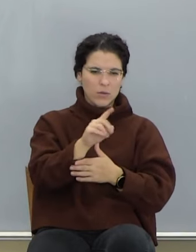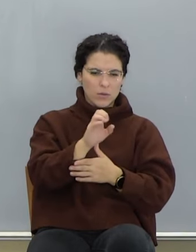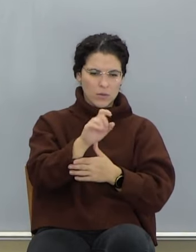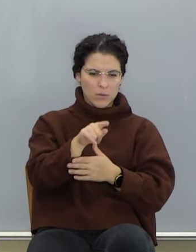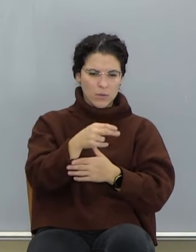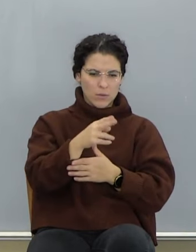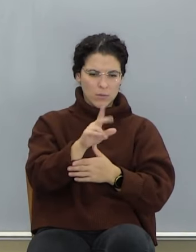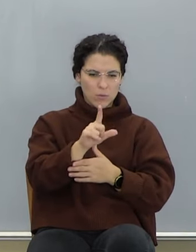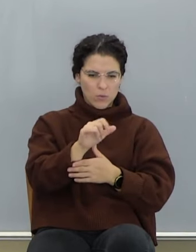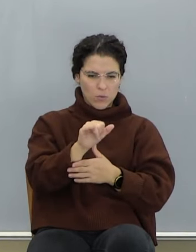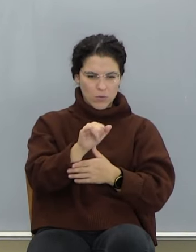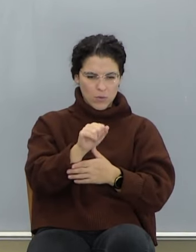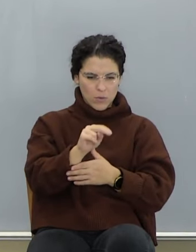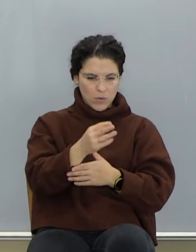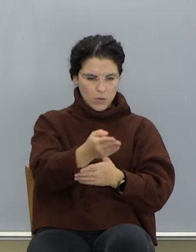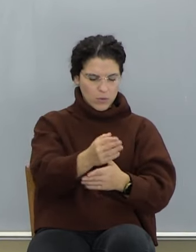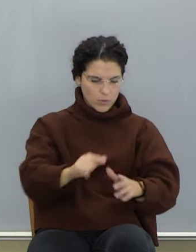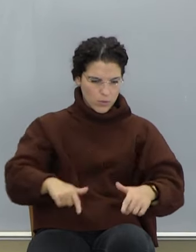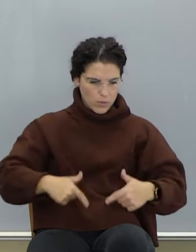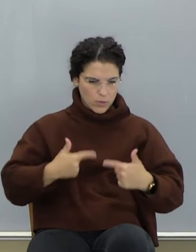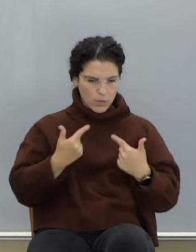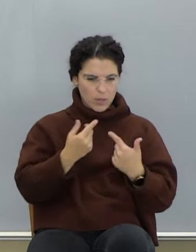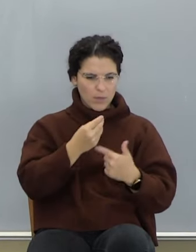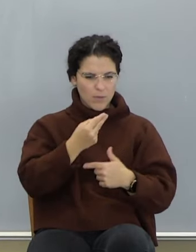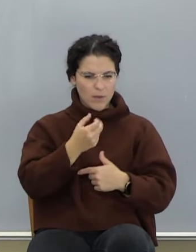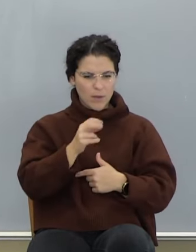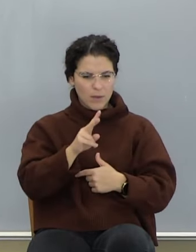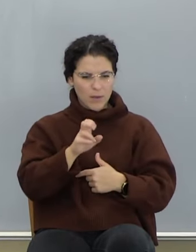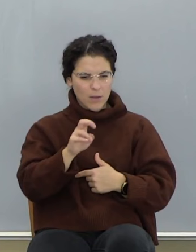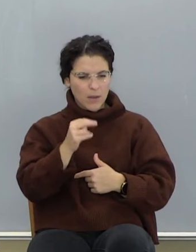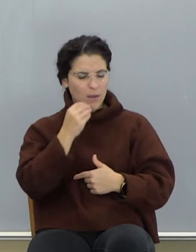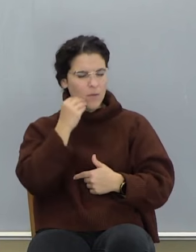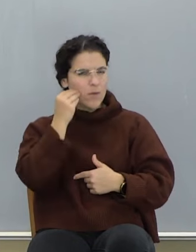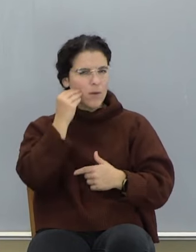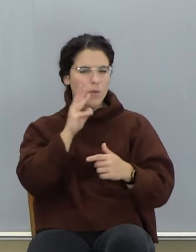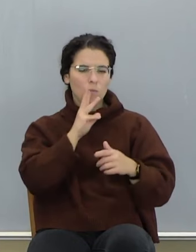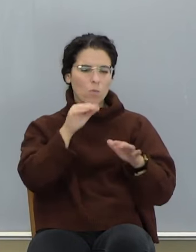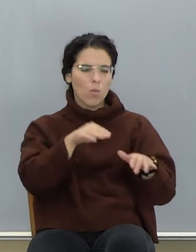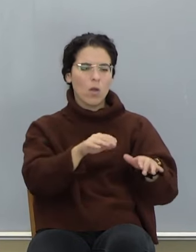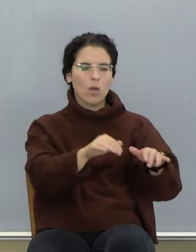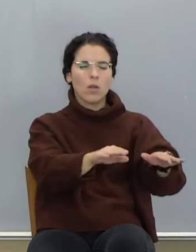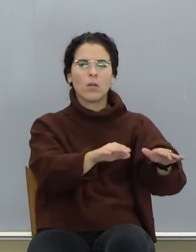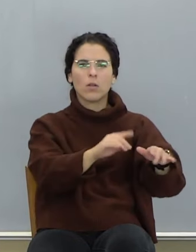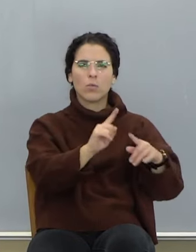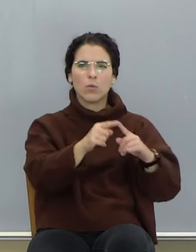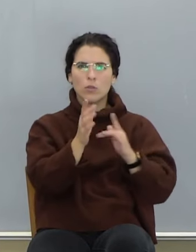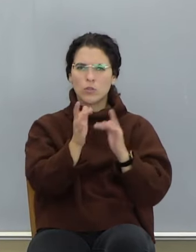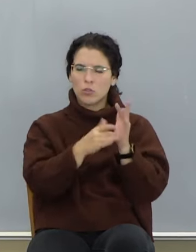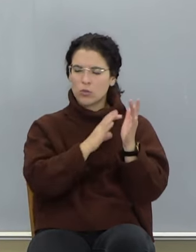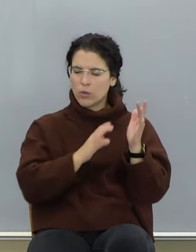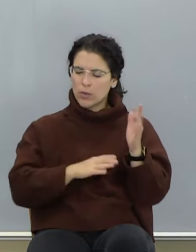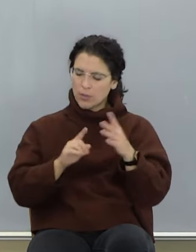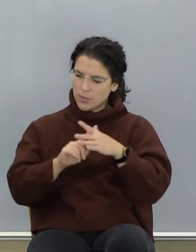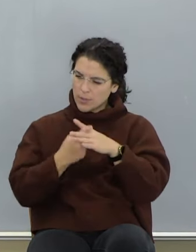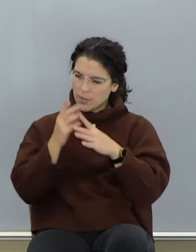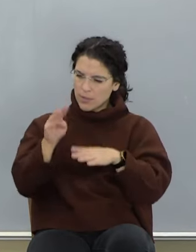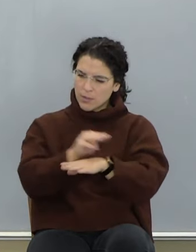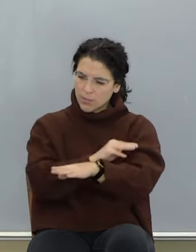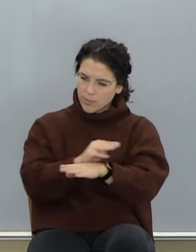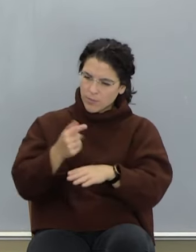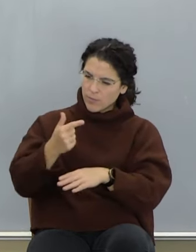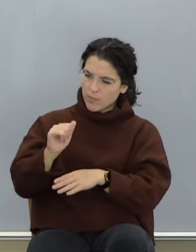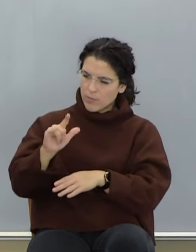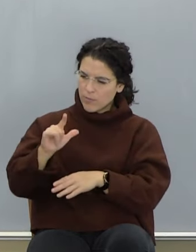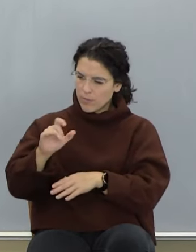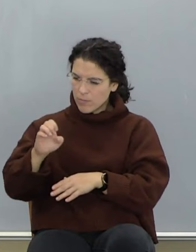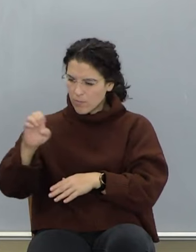Zebulun shall dwell at the haven of the sea. Zebulun is, when Jesus begins his ministry, Galilee of